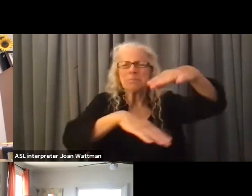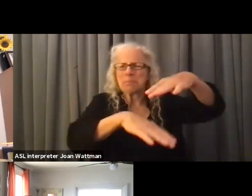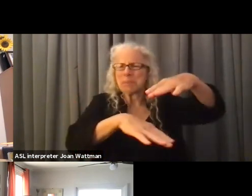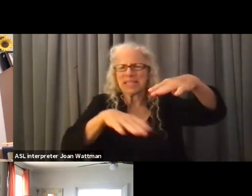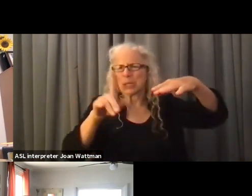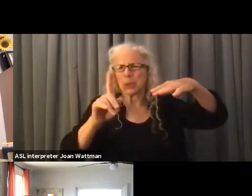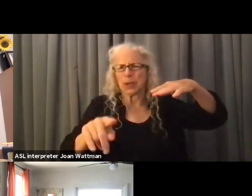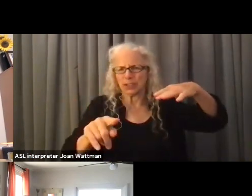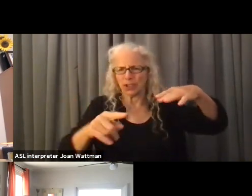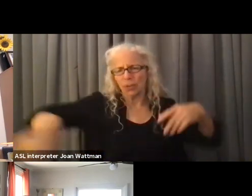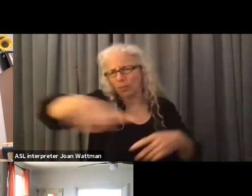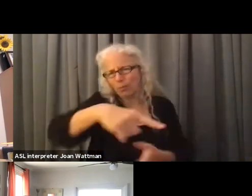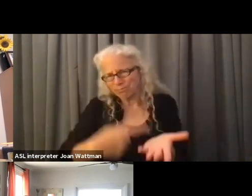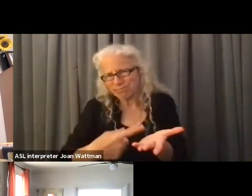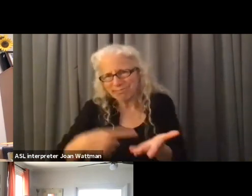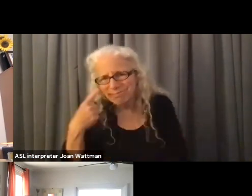we've come up with.